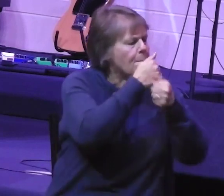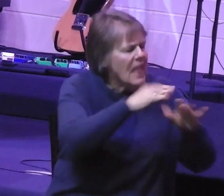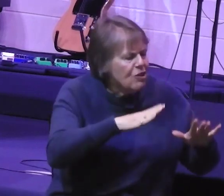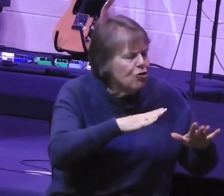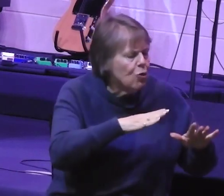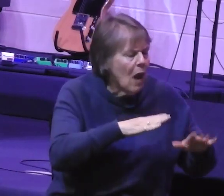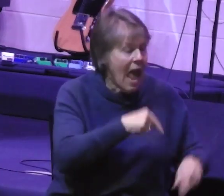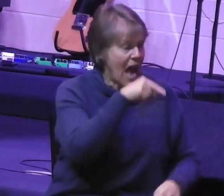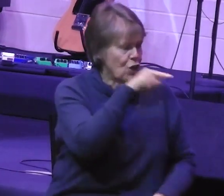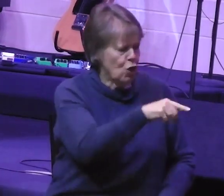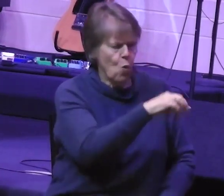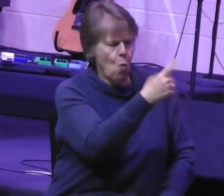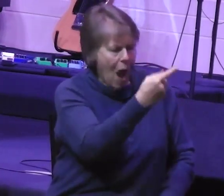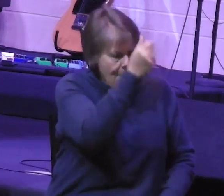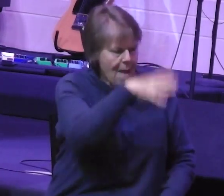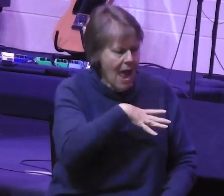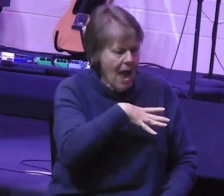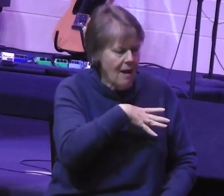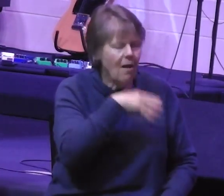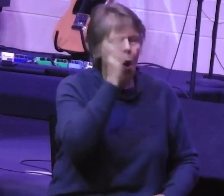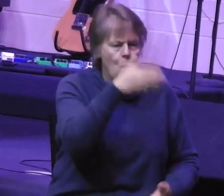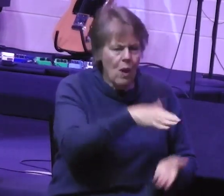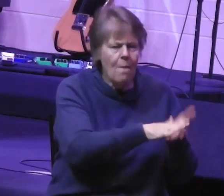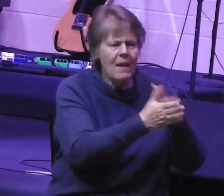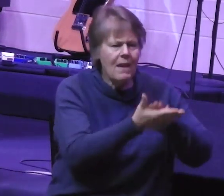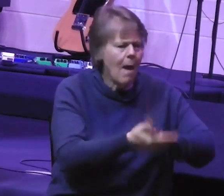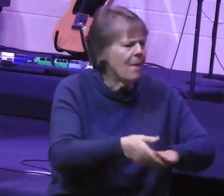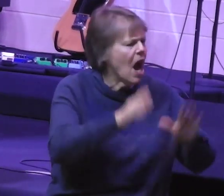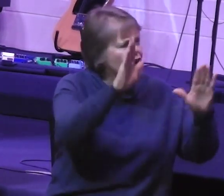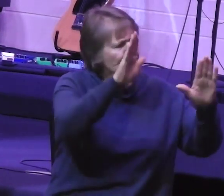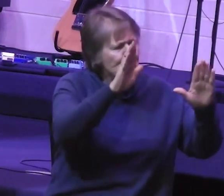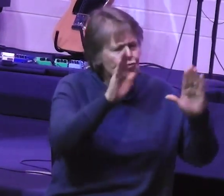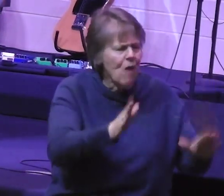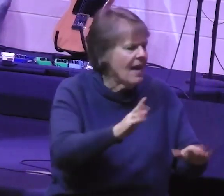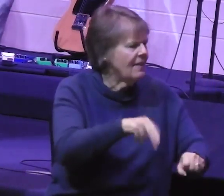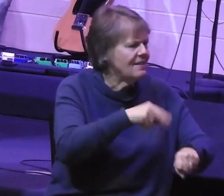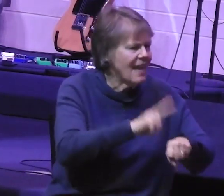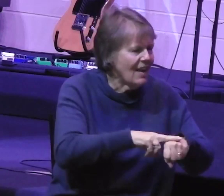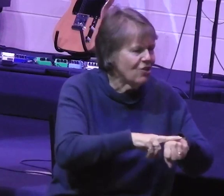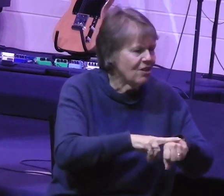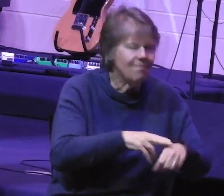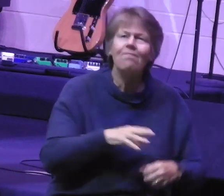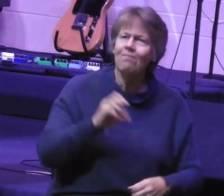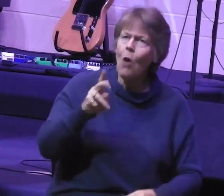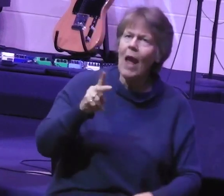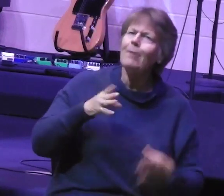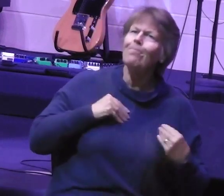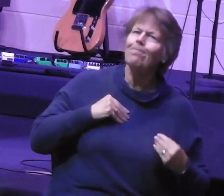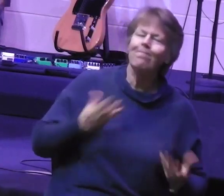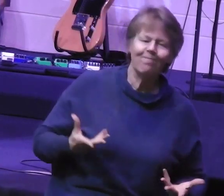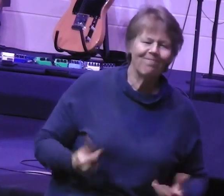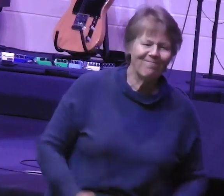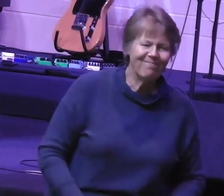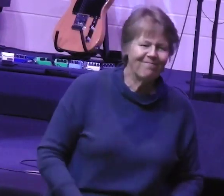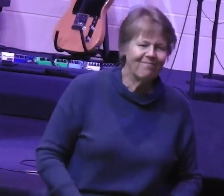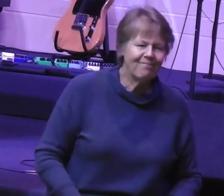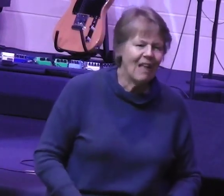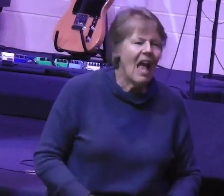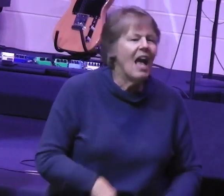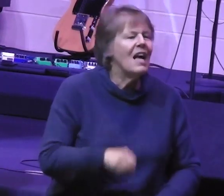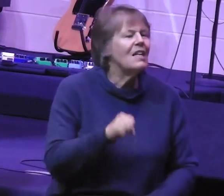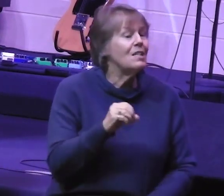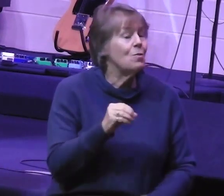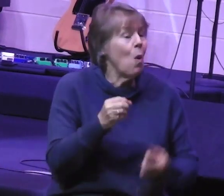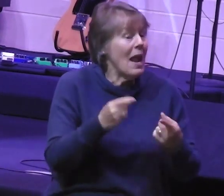one guy, into a great nation. And Abraham's like, all right, I'm in. Sign me up. Well,